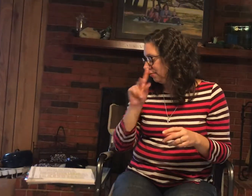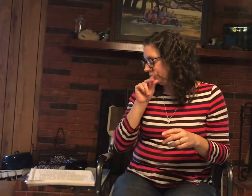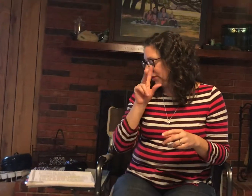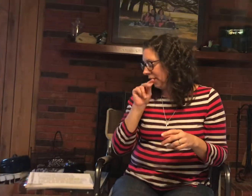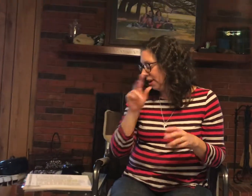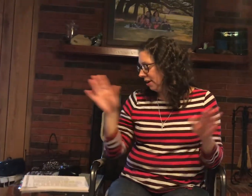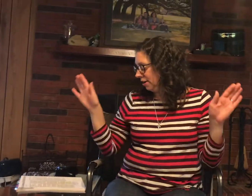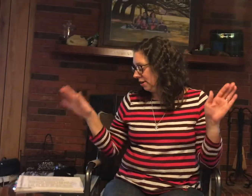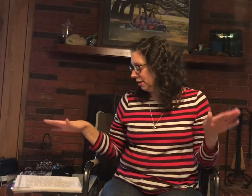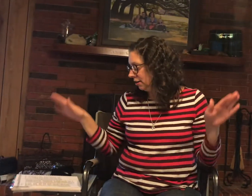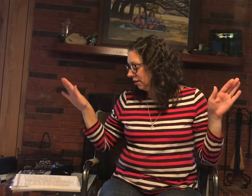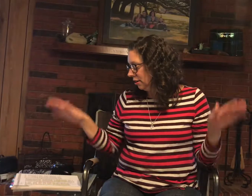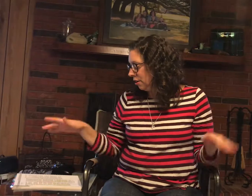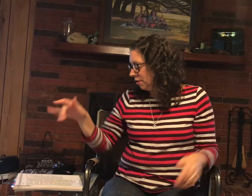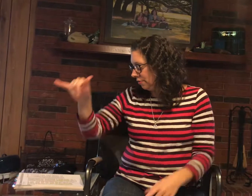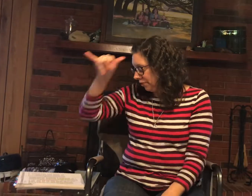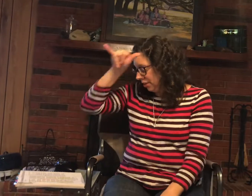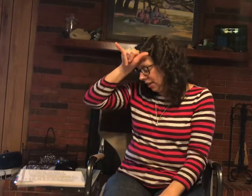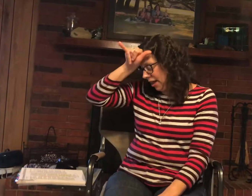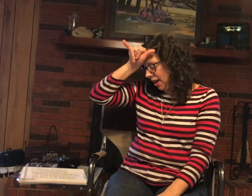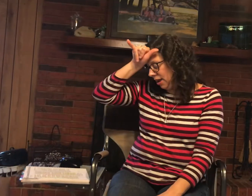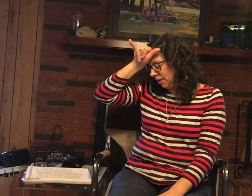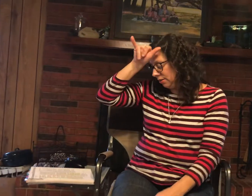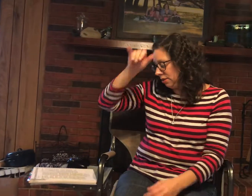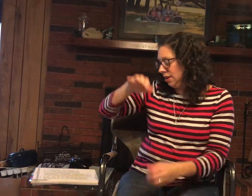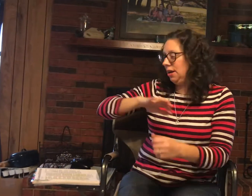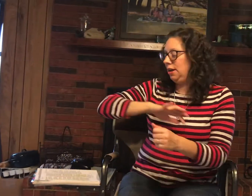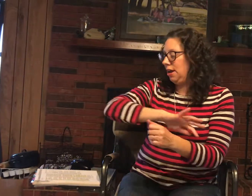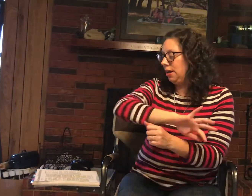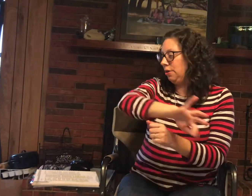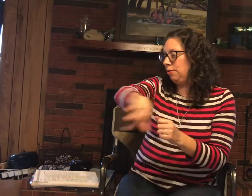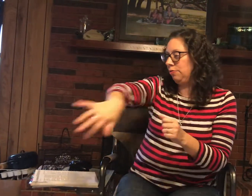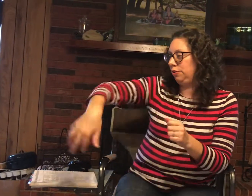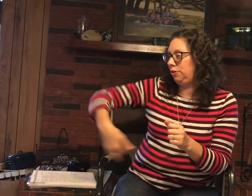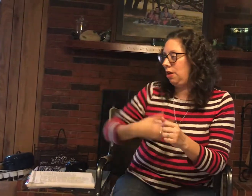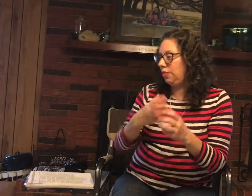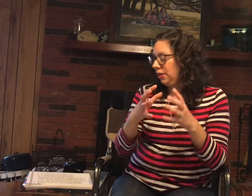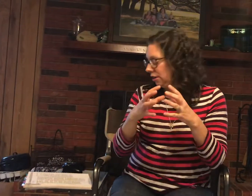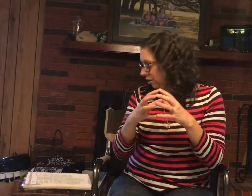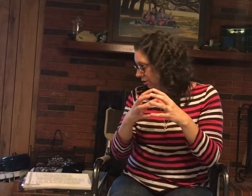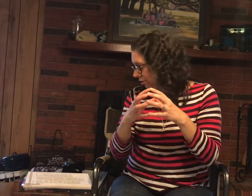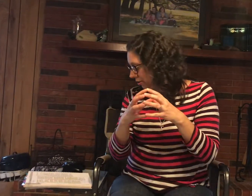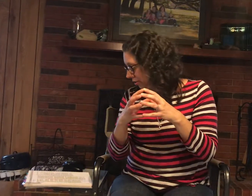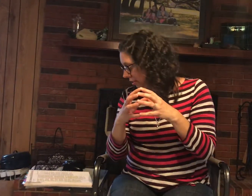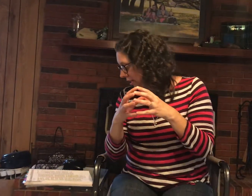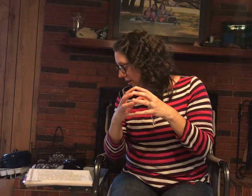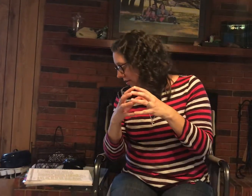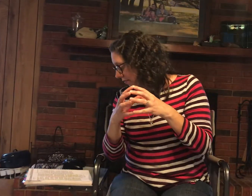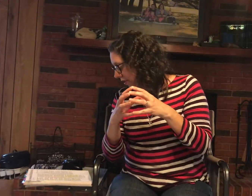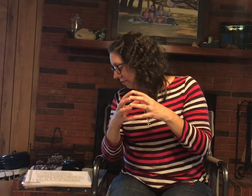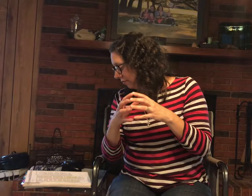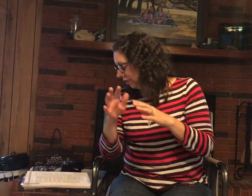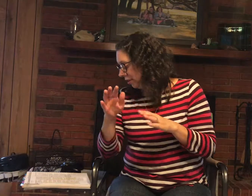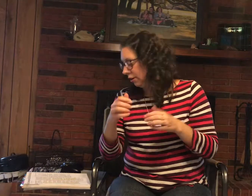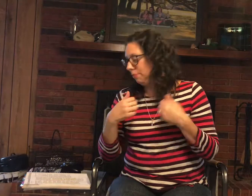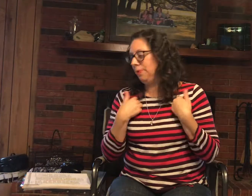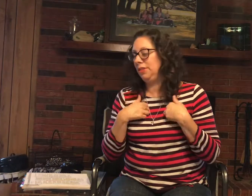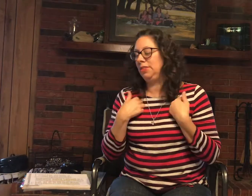the air, and over the cattle, and over all the earth, and over every creeping thing